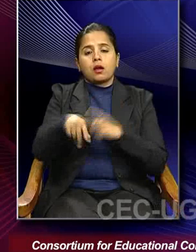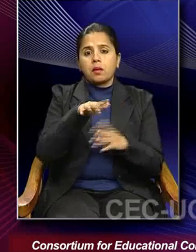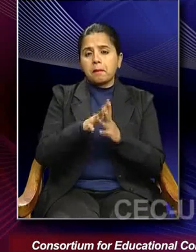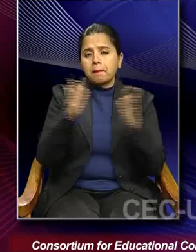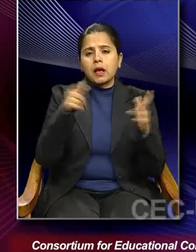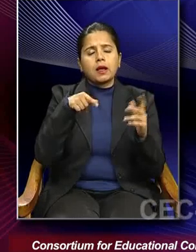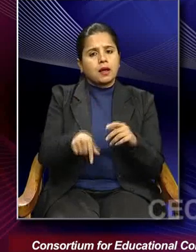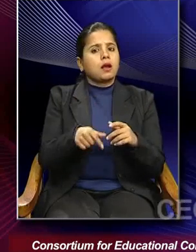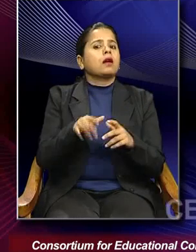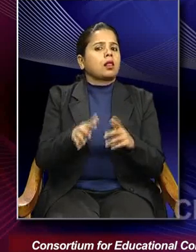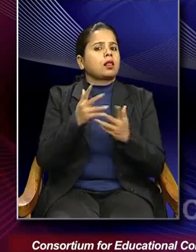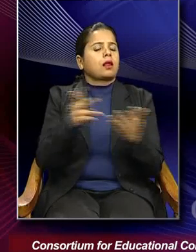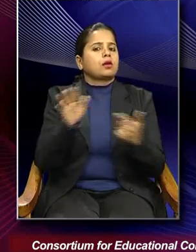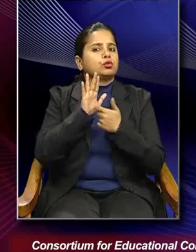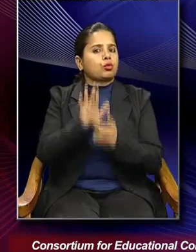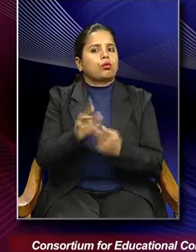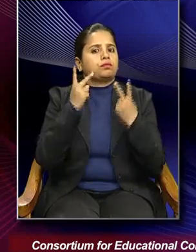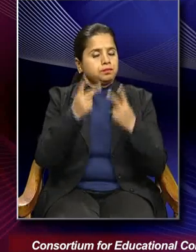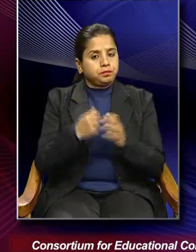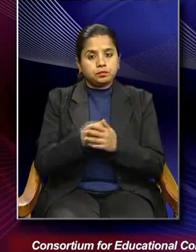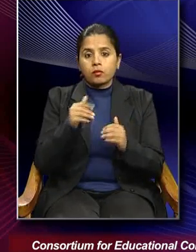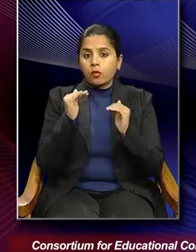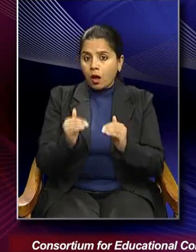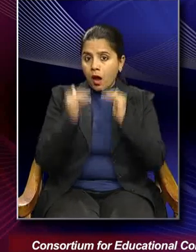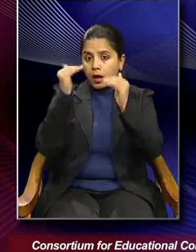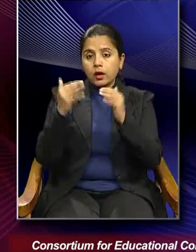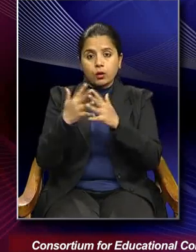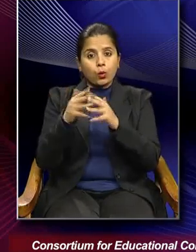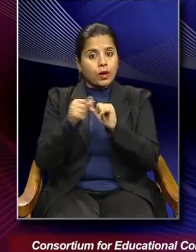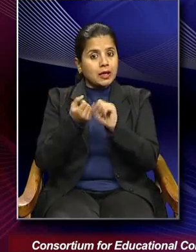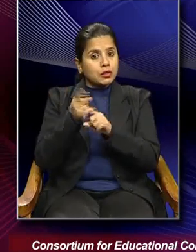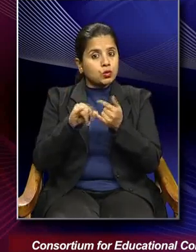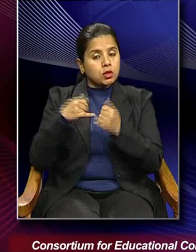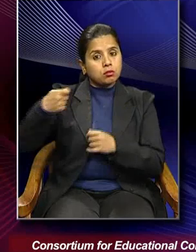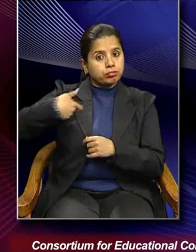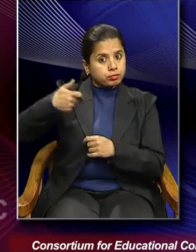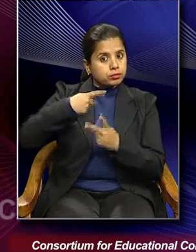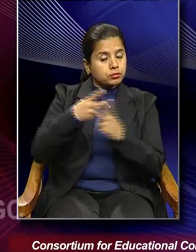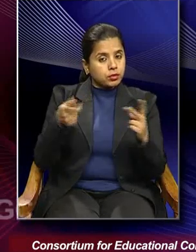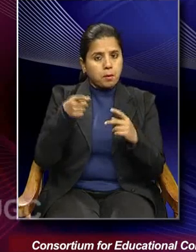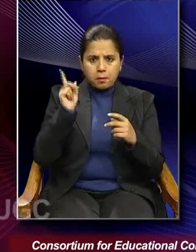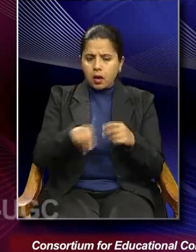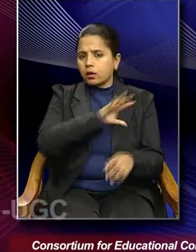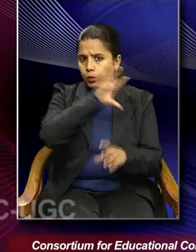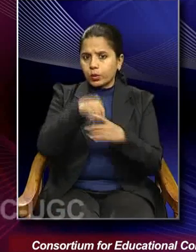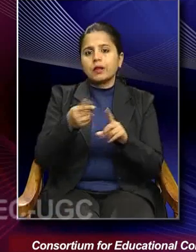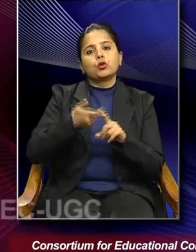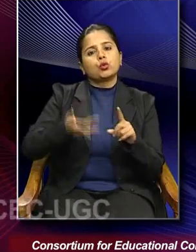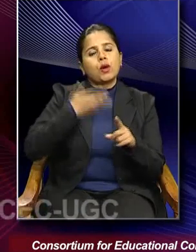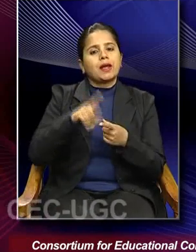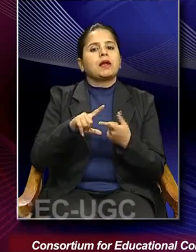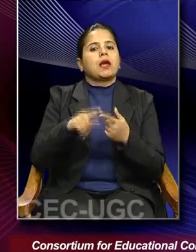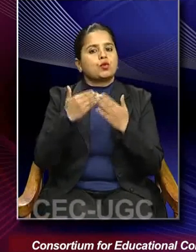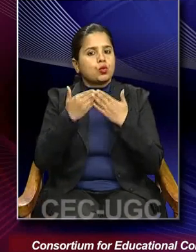social product. That is, higher wages must cover the cost of training and